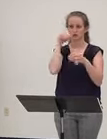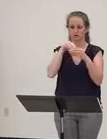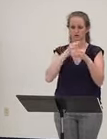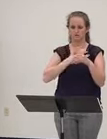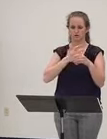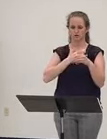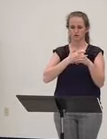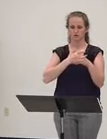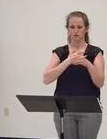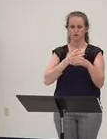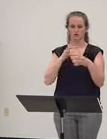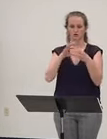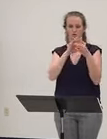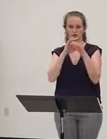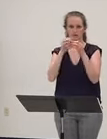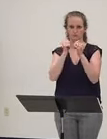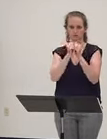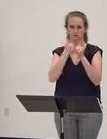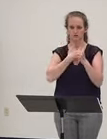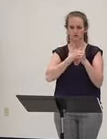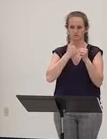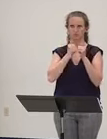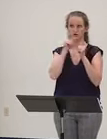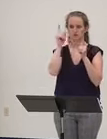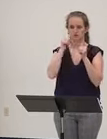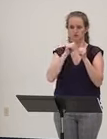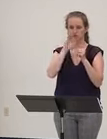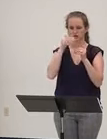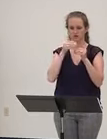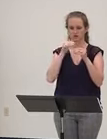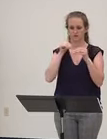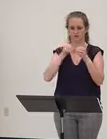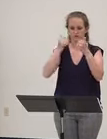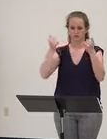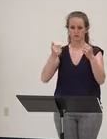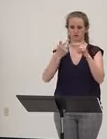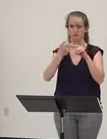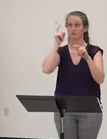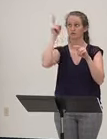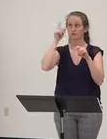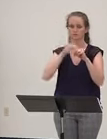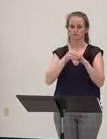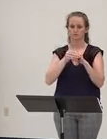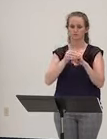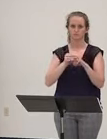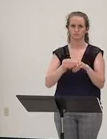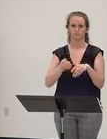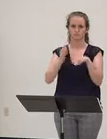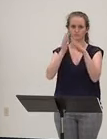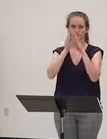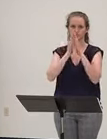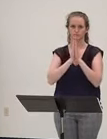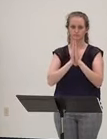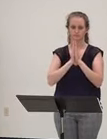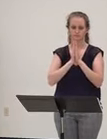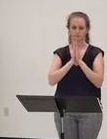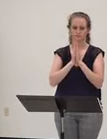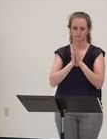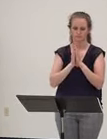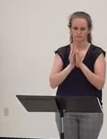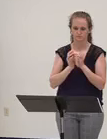and unite myself wholly to you. Never permit me to be separated from you.